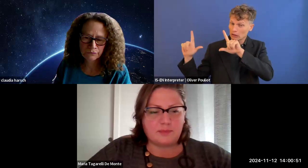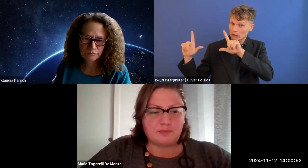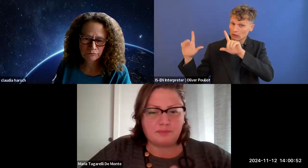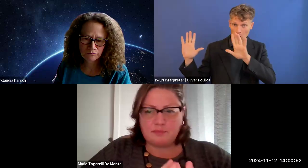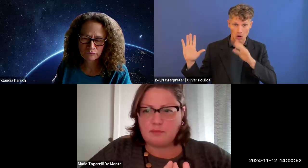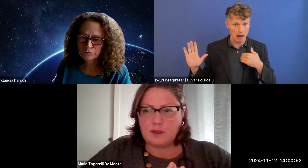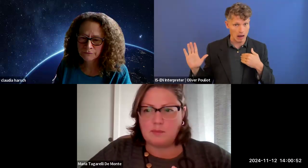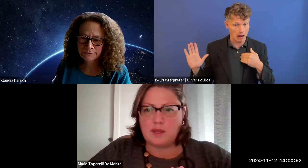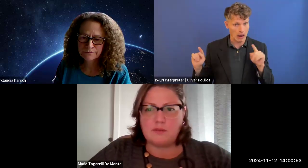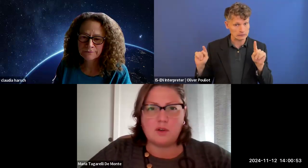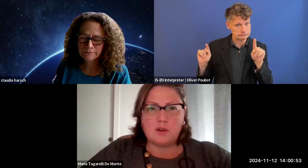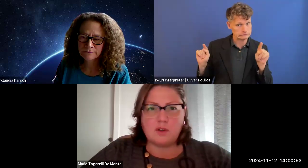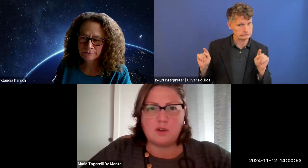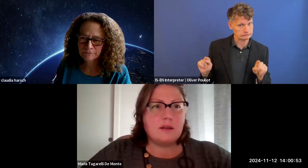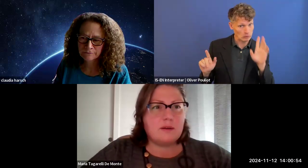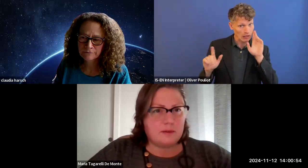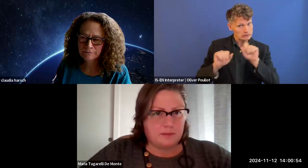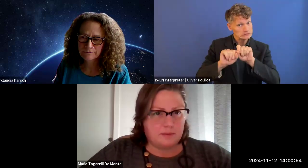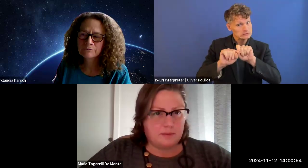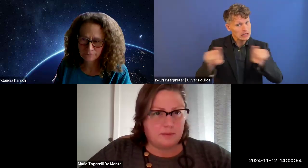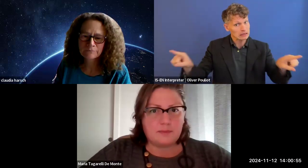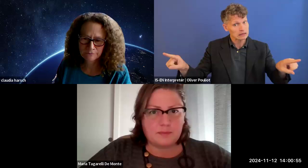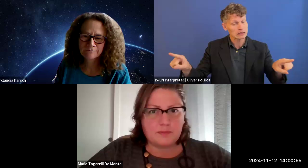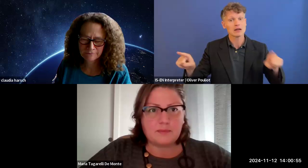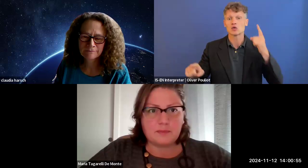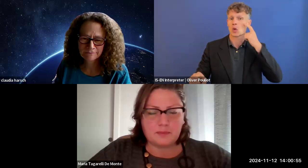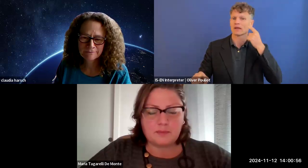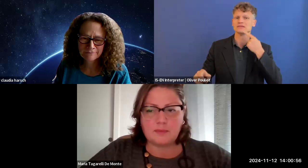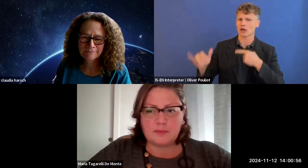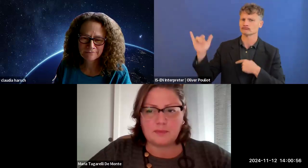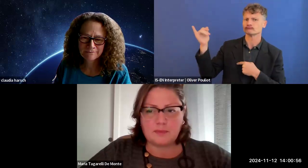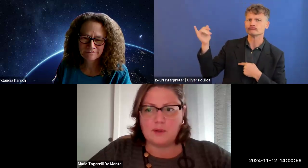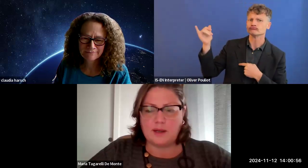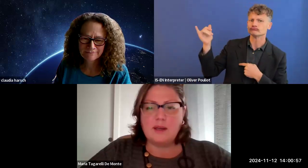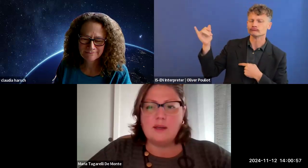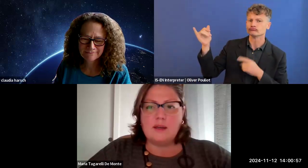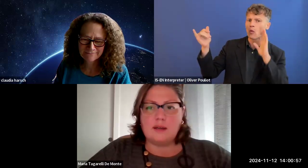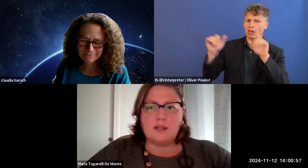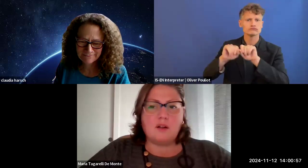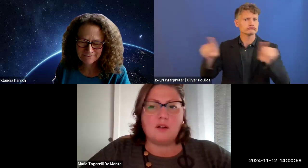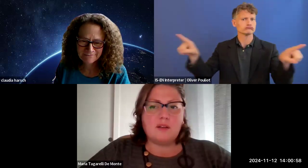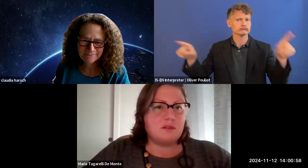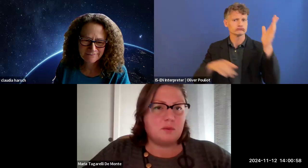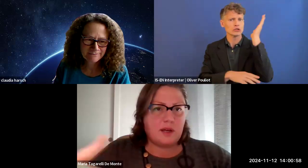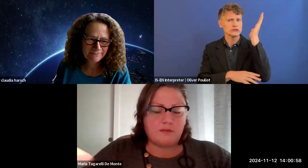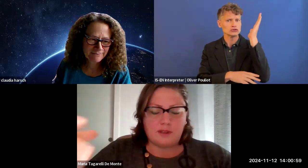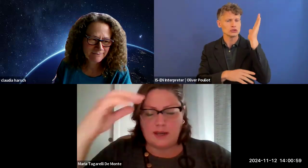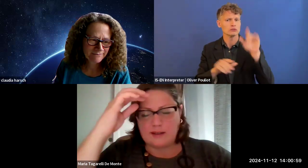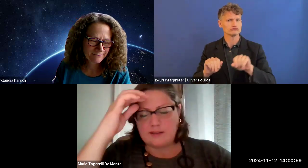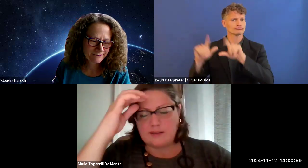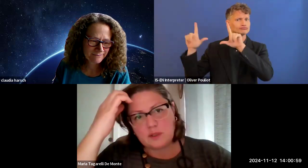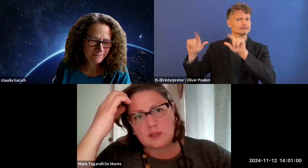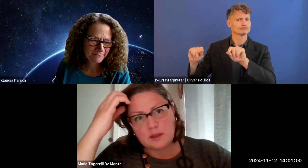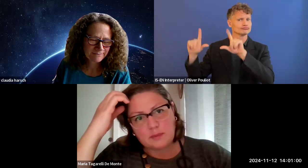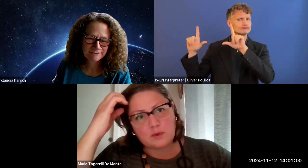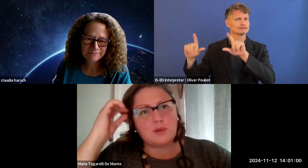standard behavior Yes, in that. that's a plan. That's a plan. Okay. In all cases, you will have